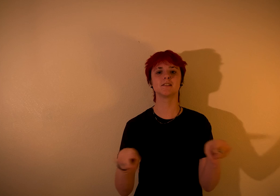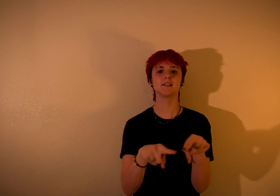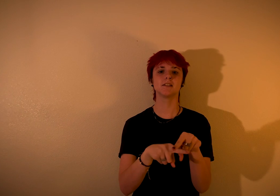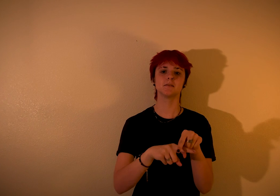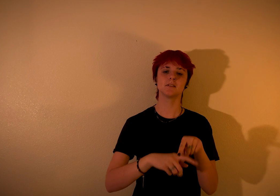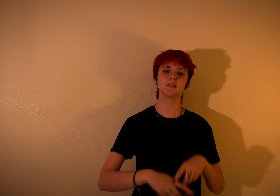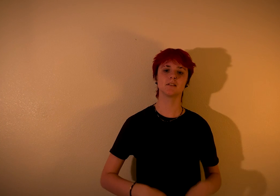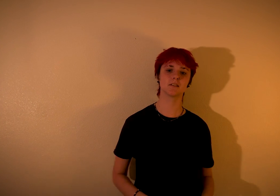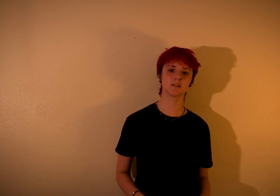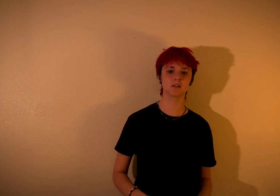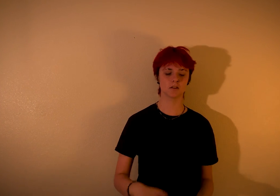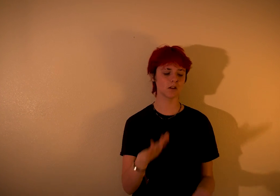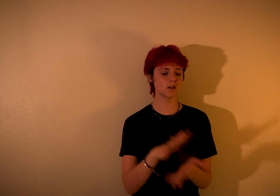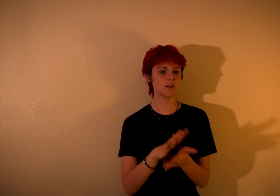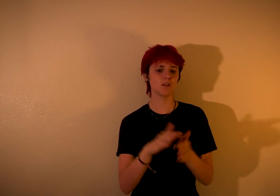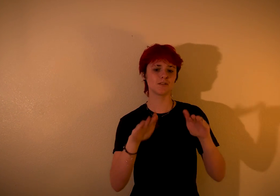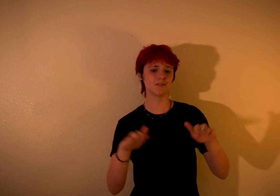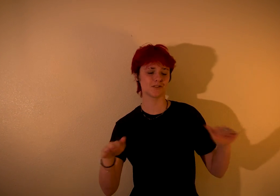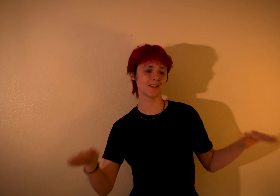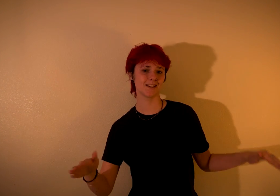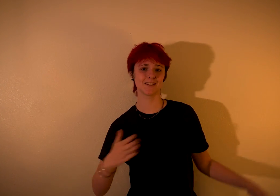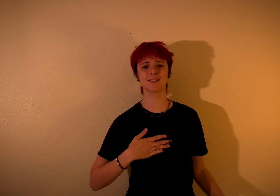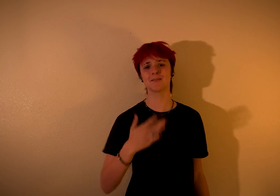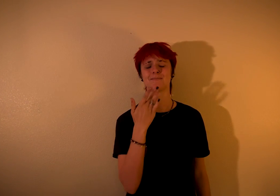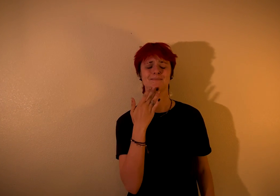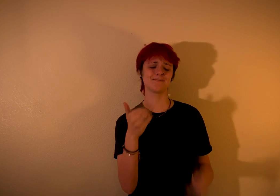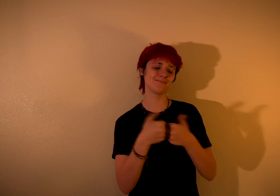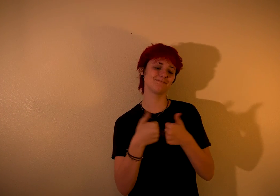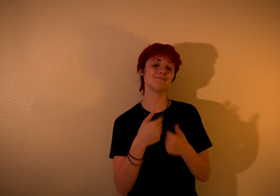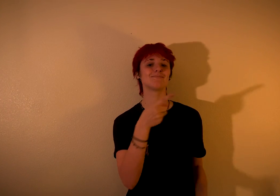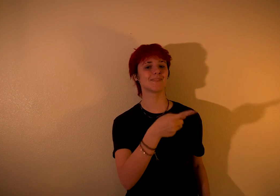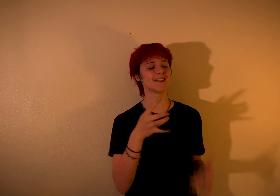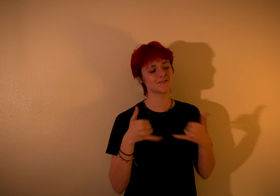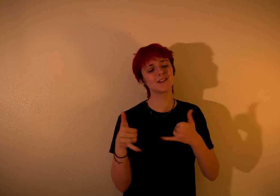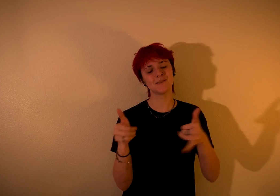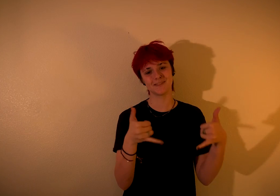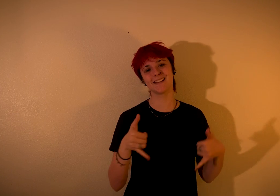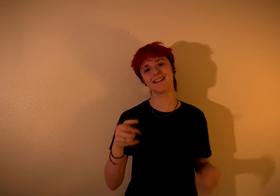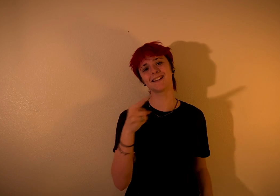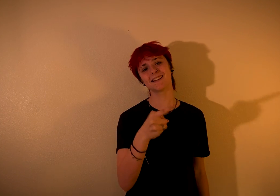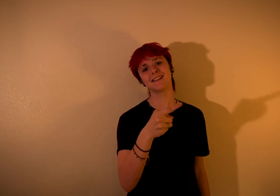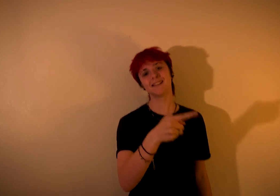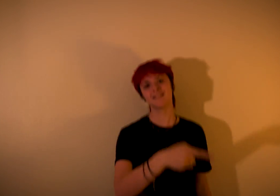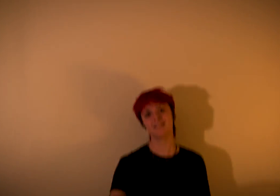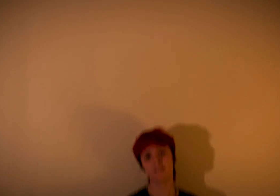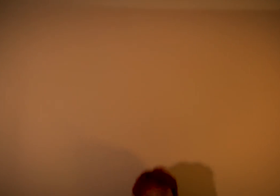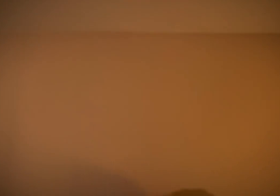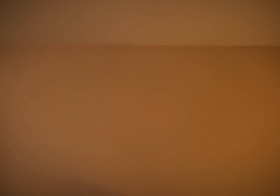golden frame. The school kids, they played my favorite game.